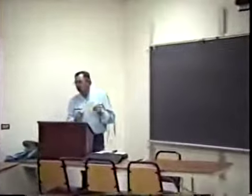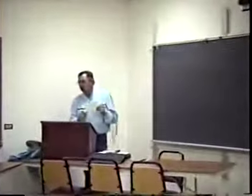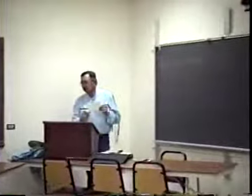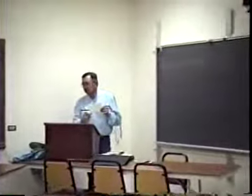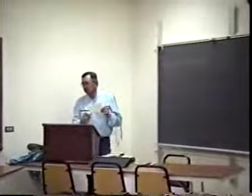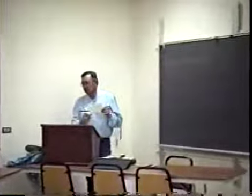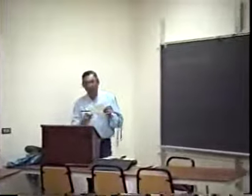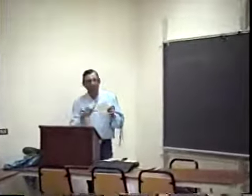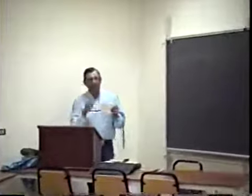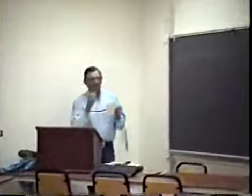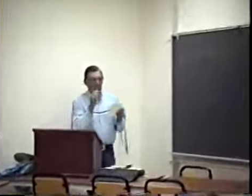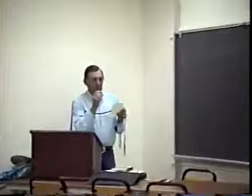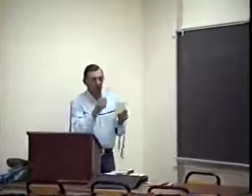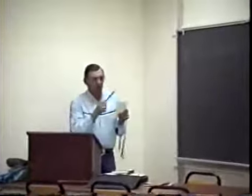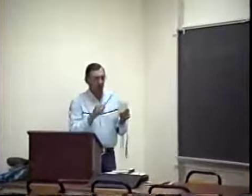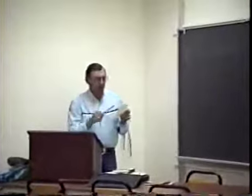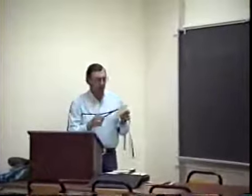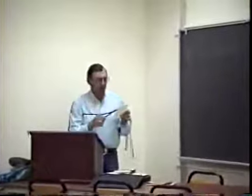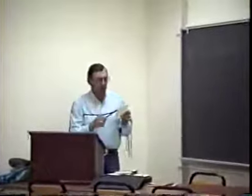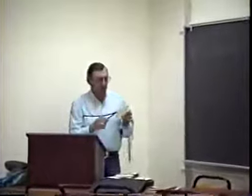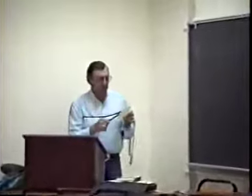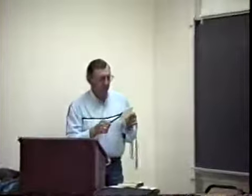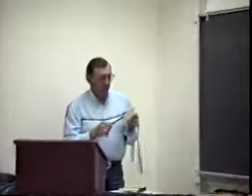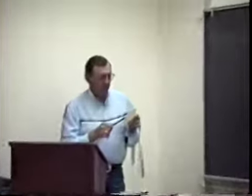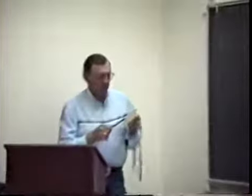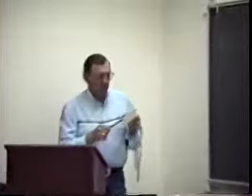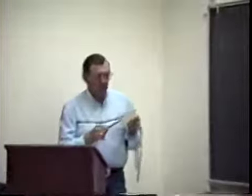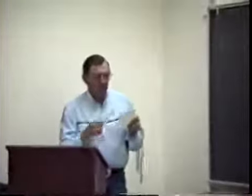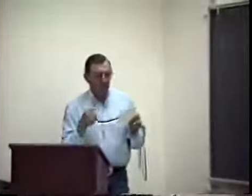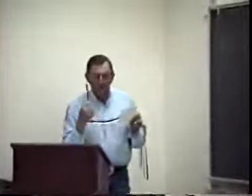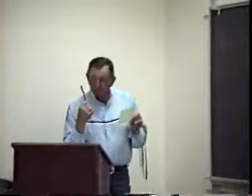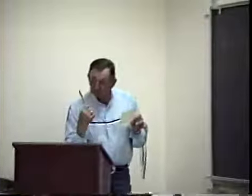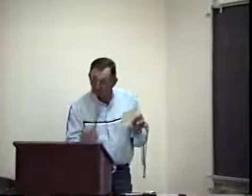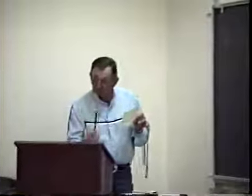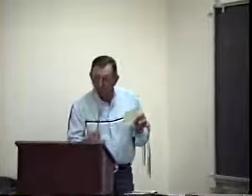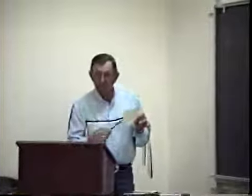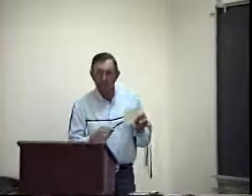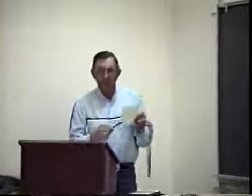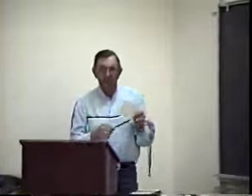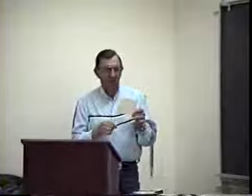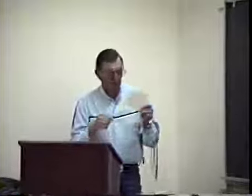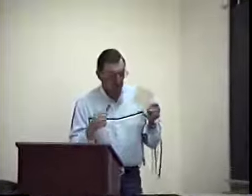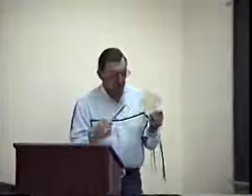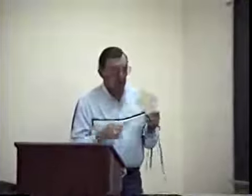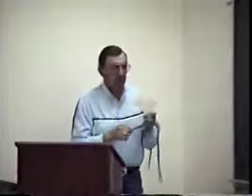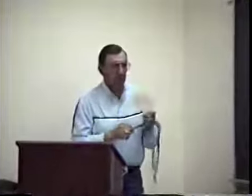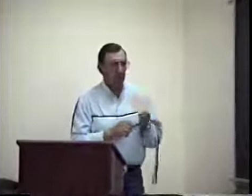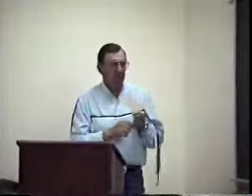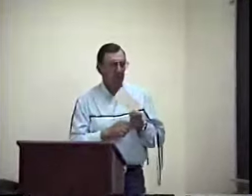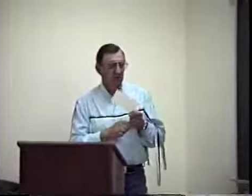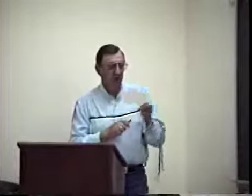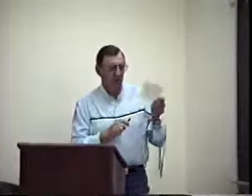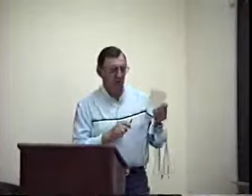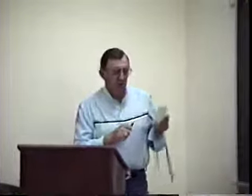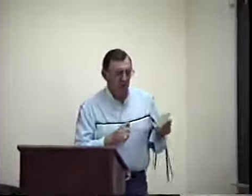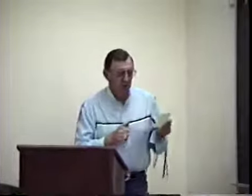is. If you're a high school student like Butch, we'll go ahead and say that you're just a high school student and where you're going to